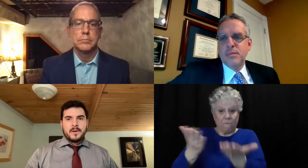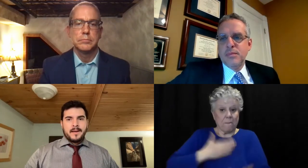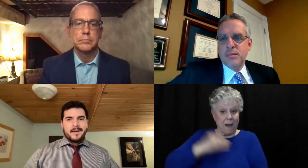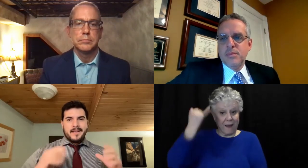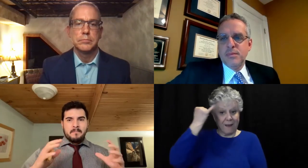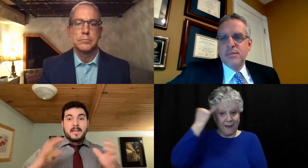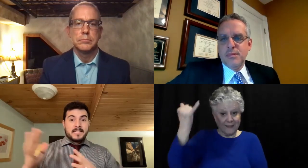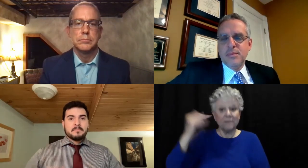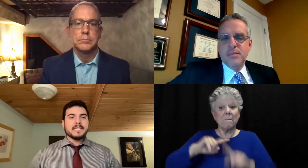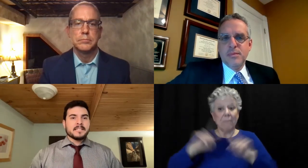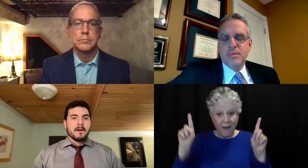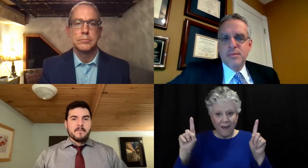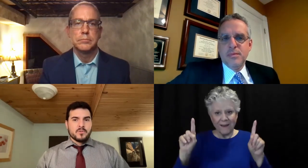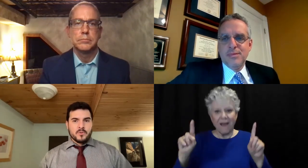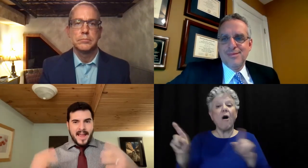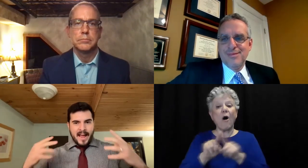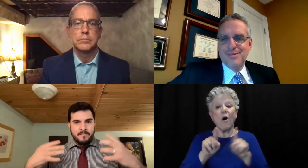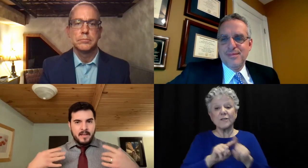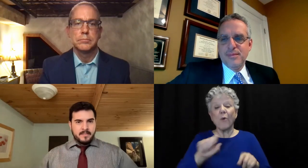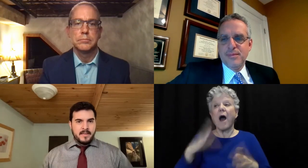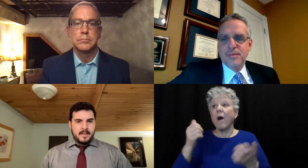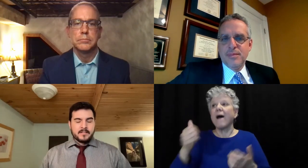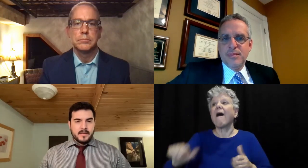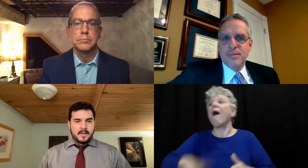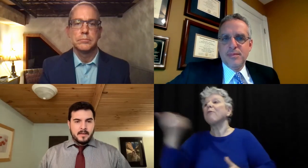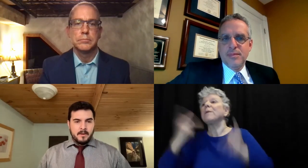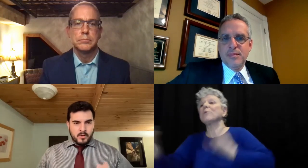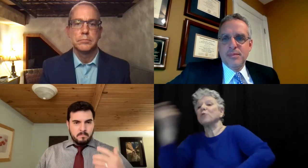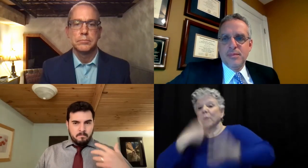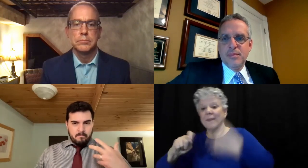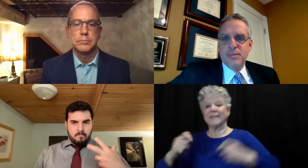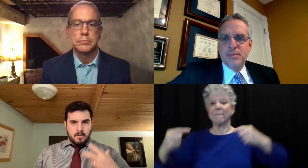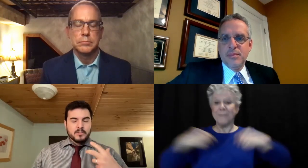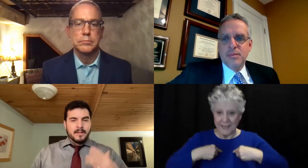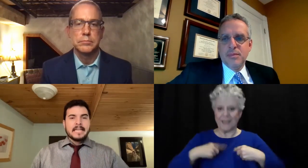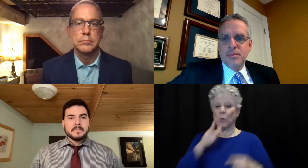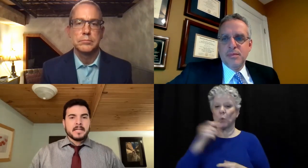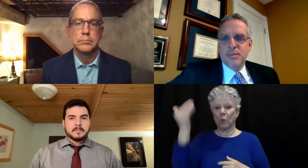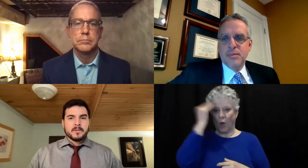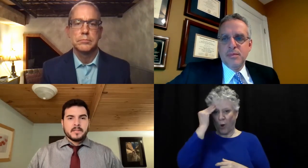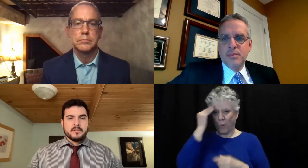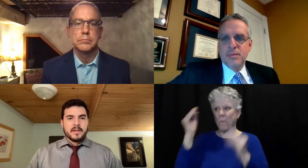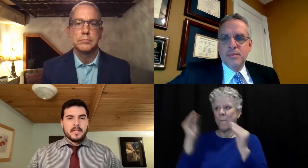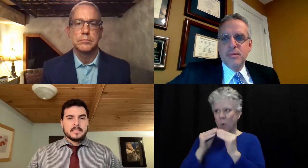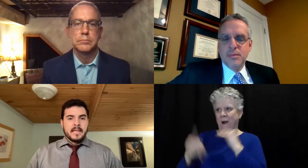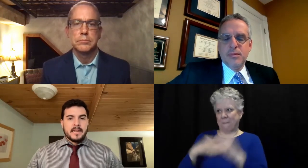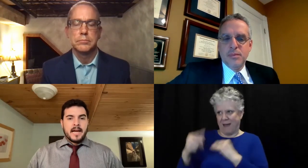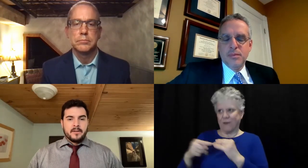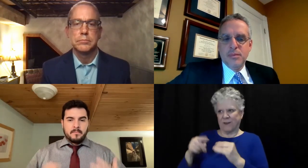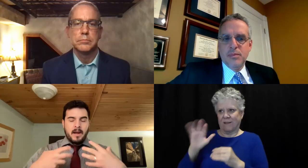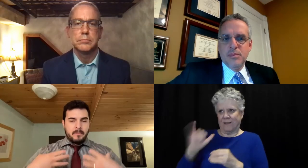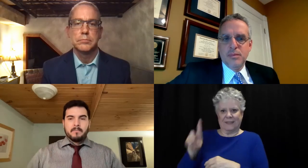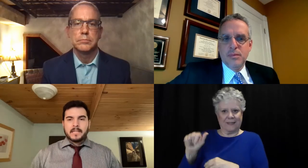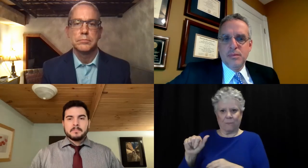to being displaced by folks who have a more personal and intimate experience with these realities than